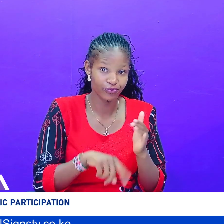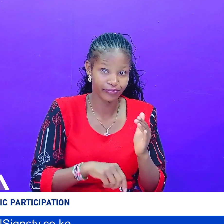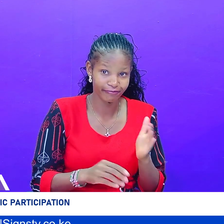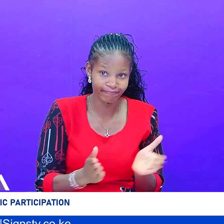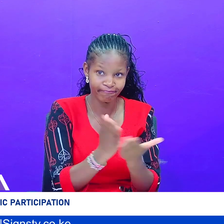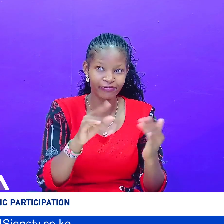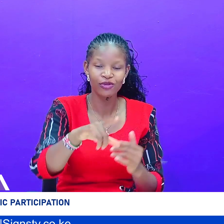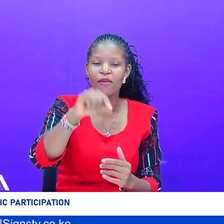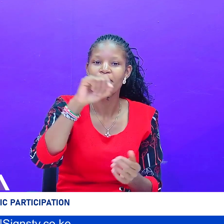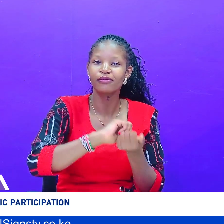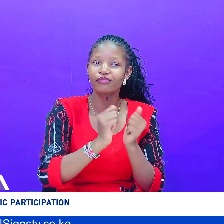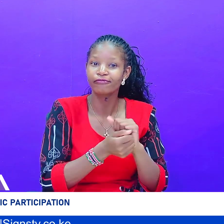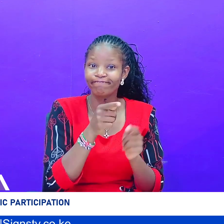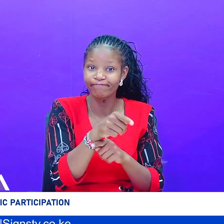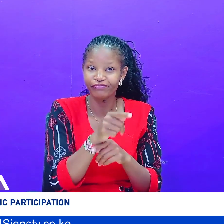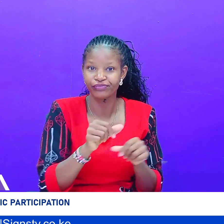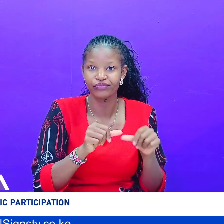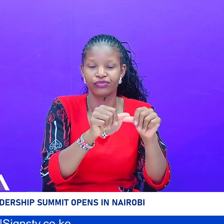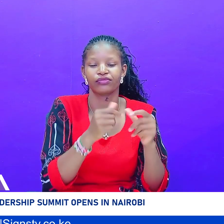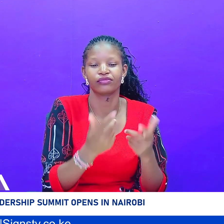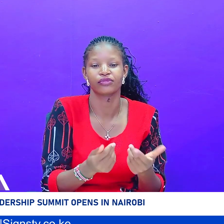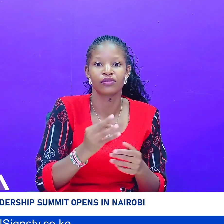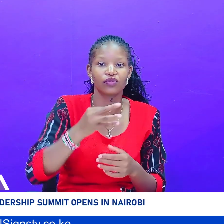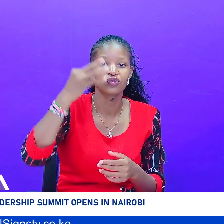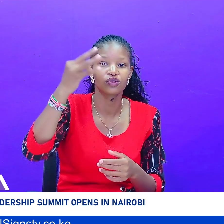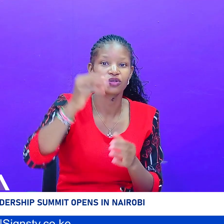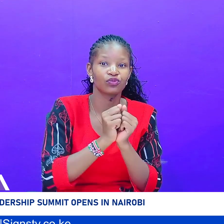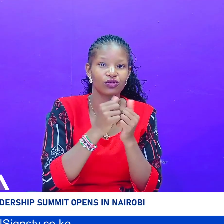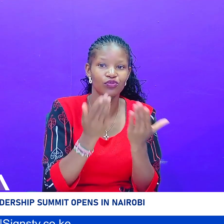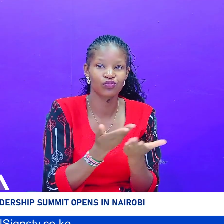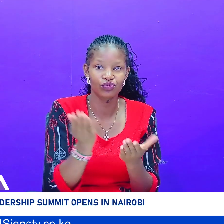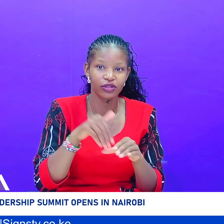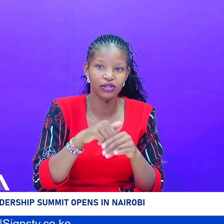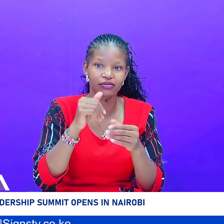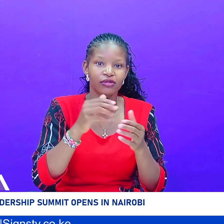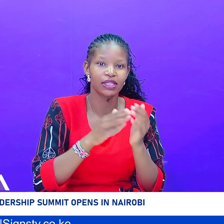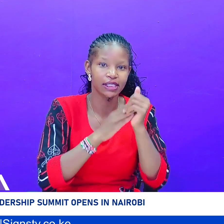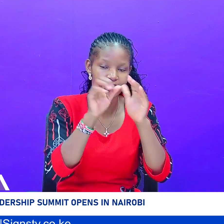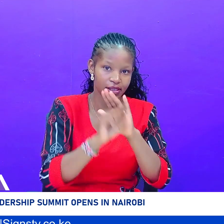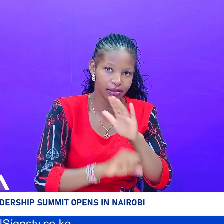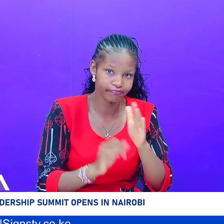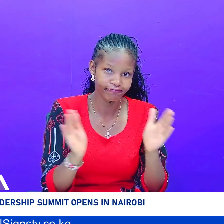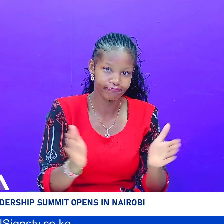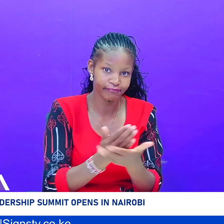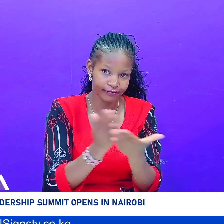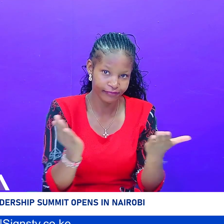African youth have been urged to take charge of the continent's future, with those in leadership urged to embrace succession